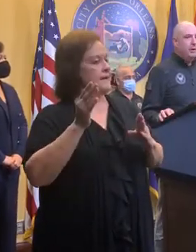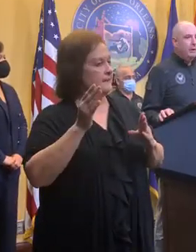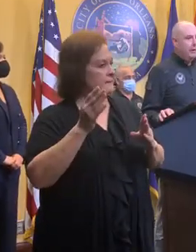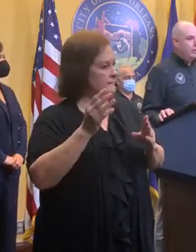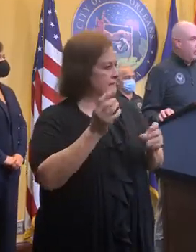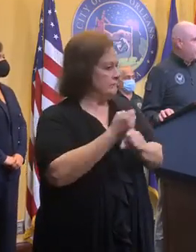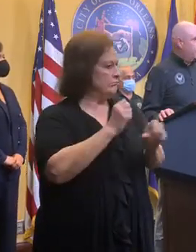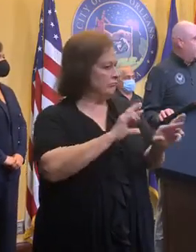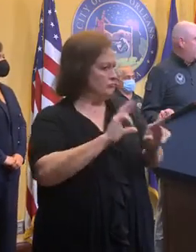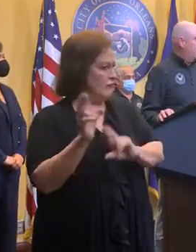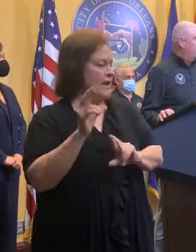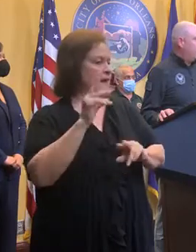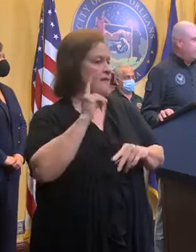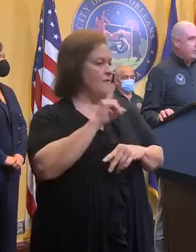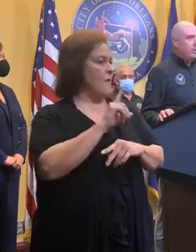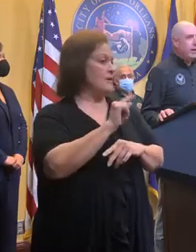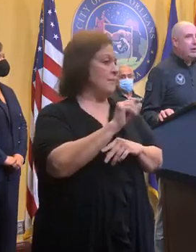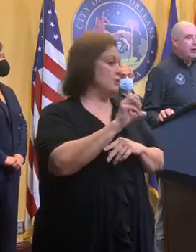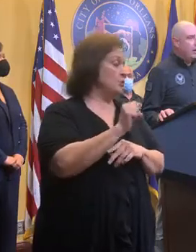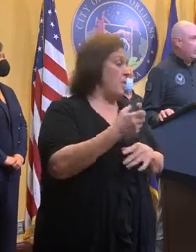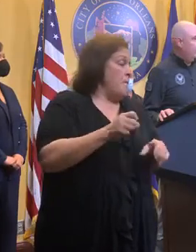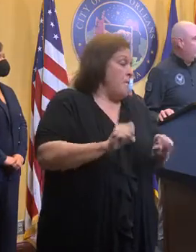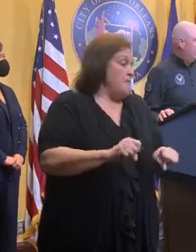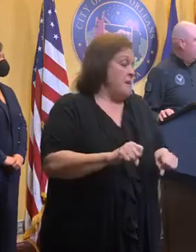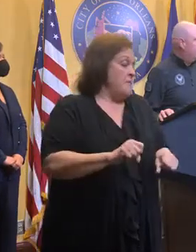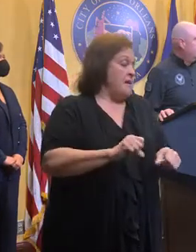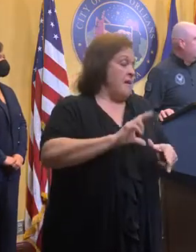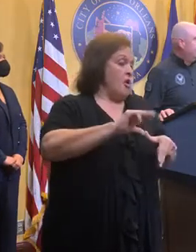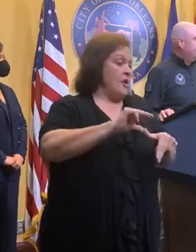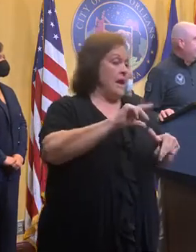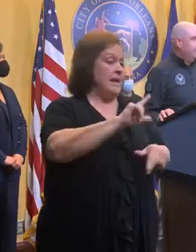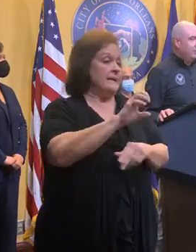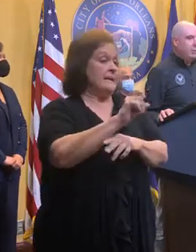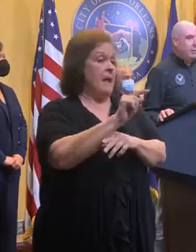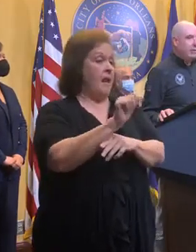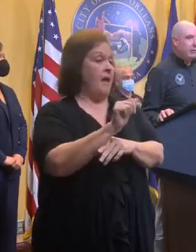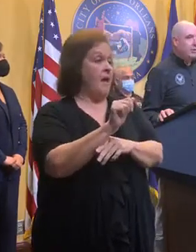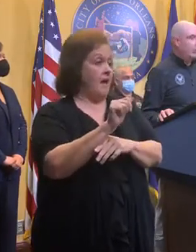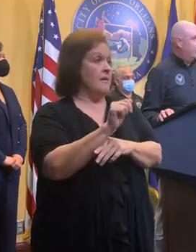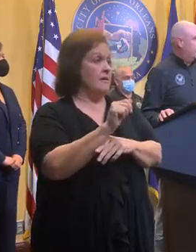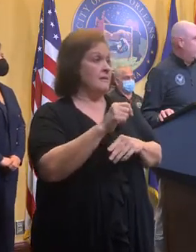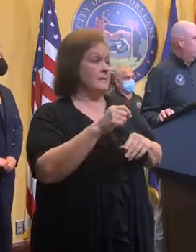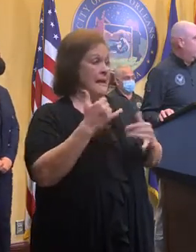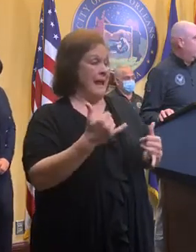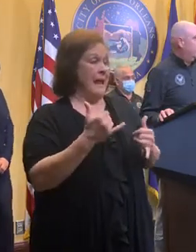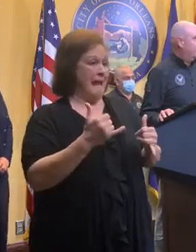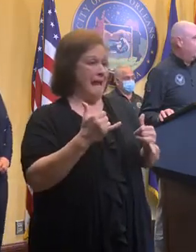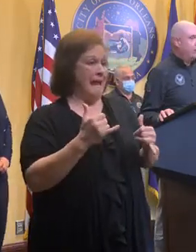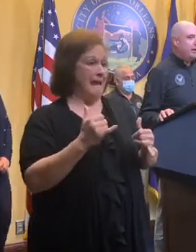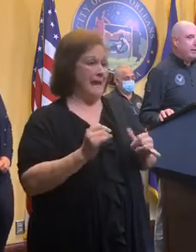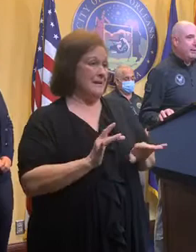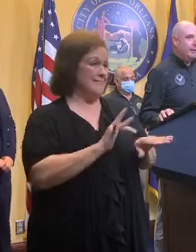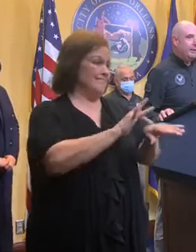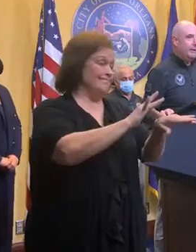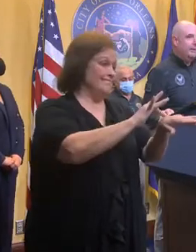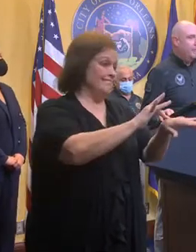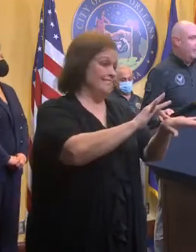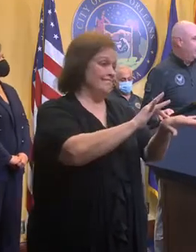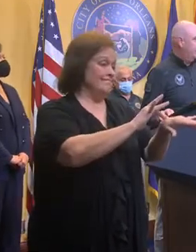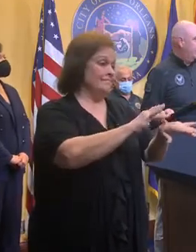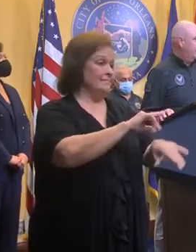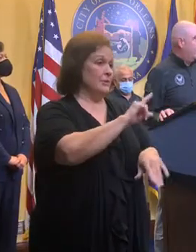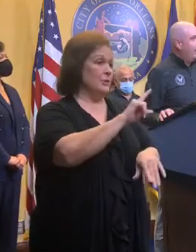to tropical storm, potentially again Hurricane Zeta, obviously moving into the Caribbean off of the Yucatan